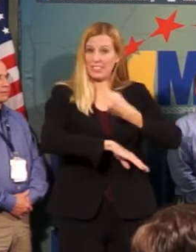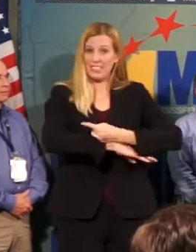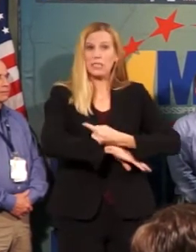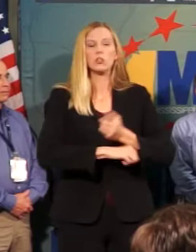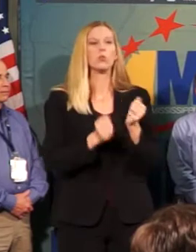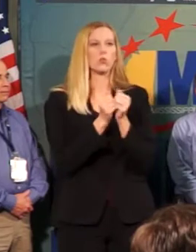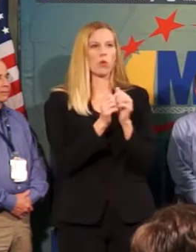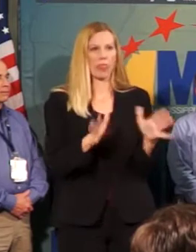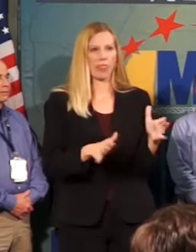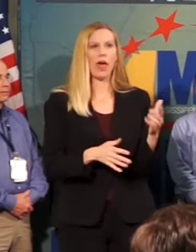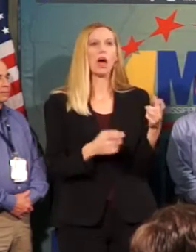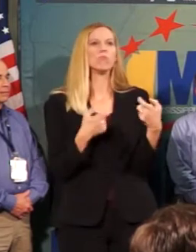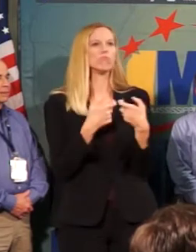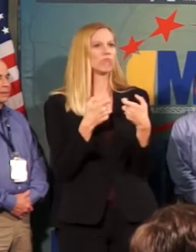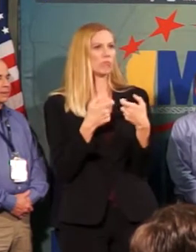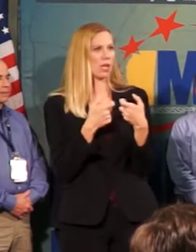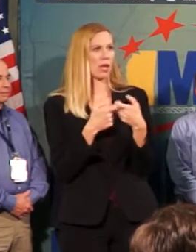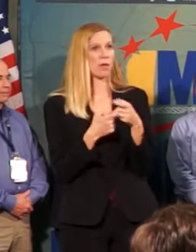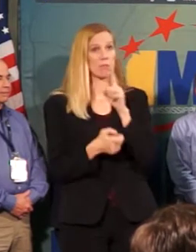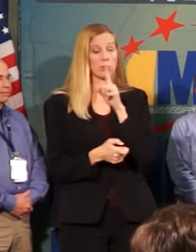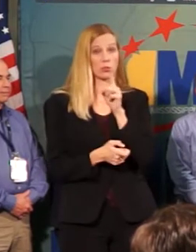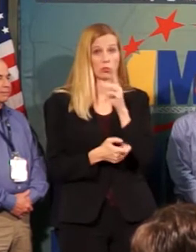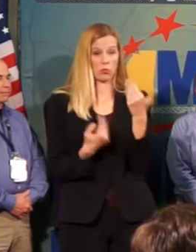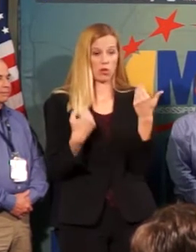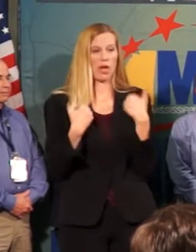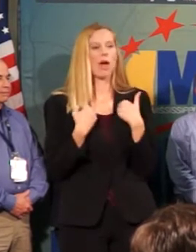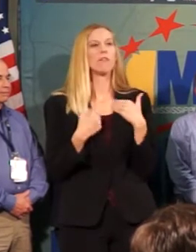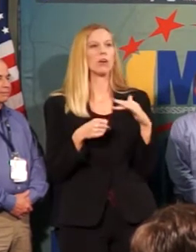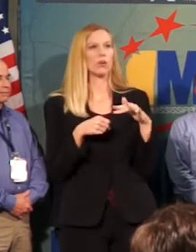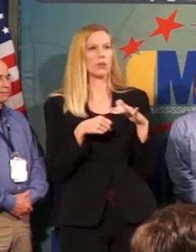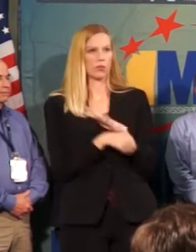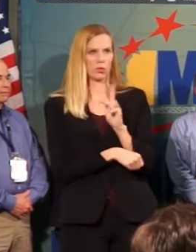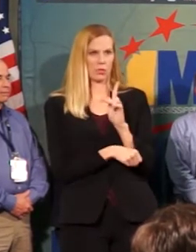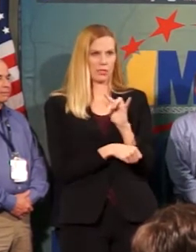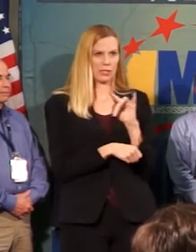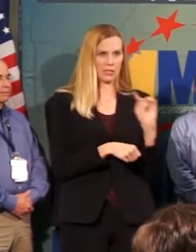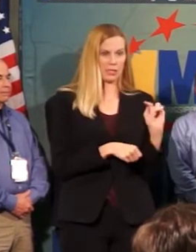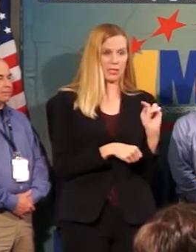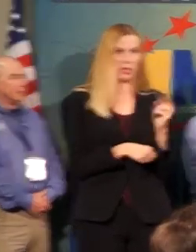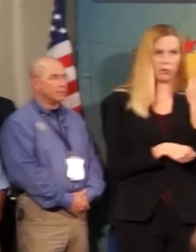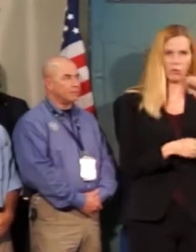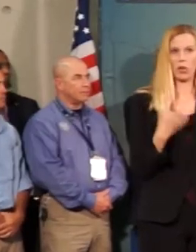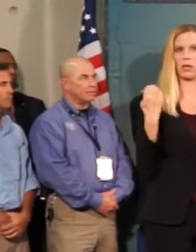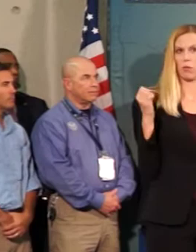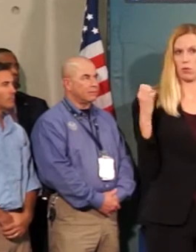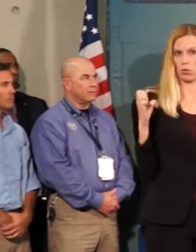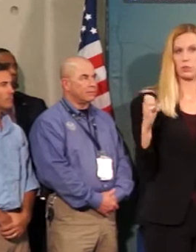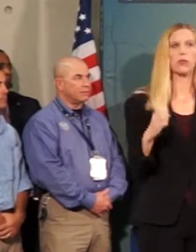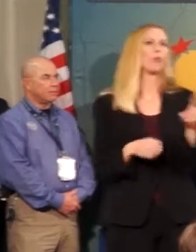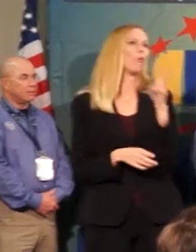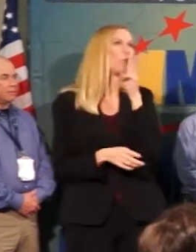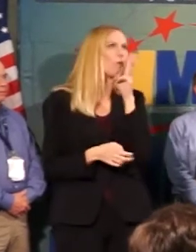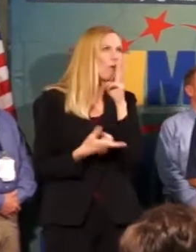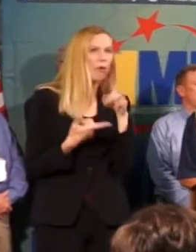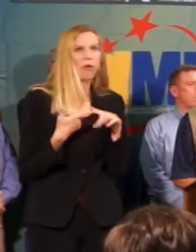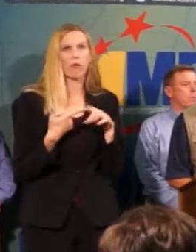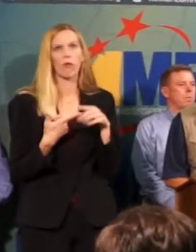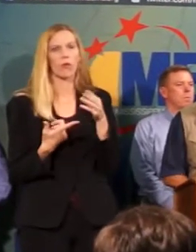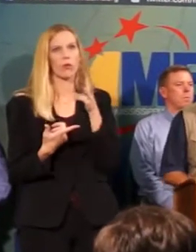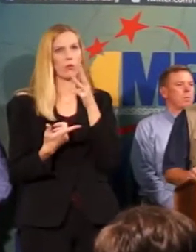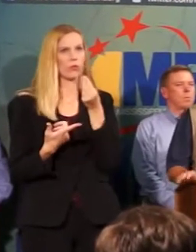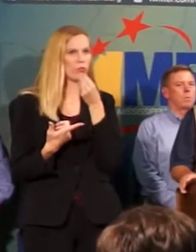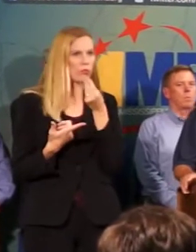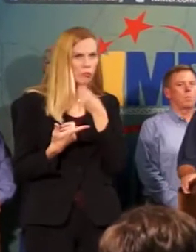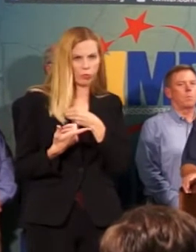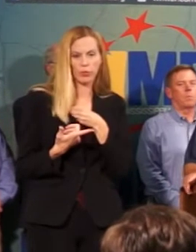without power, and have a fully stocked emergency supply kit. Obviously water and food